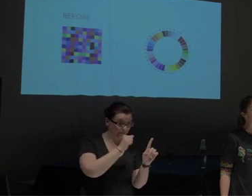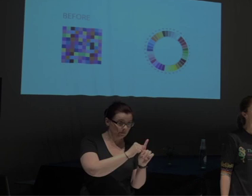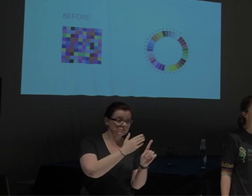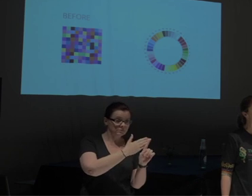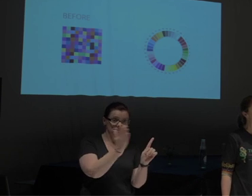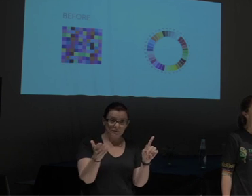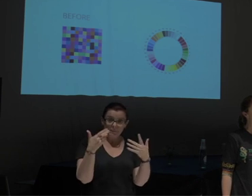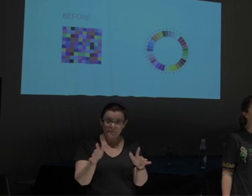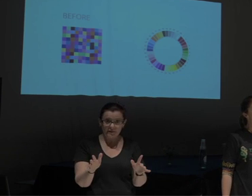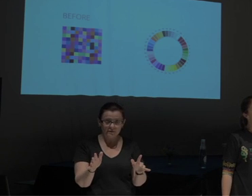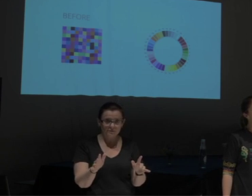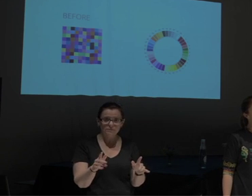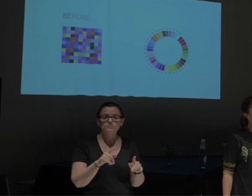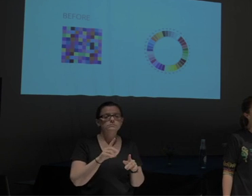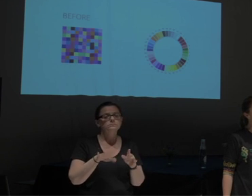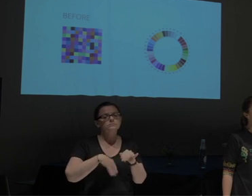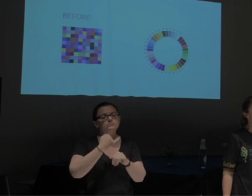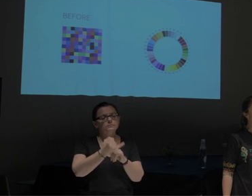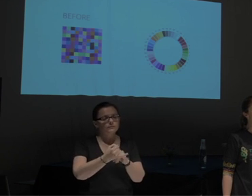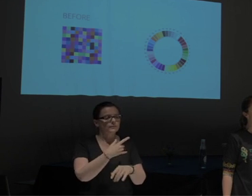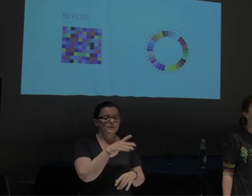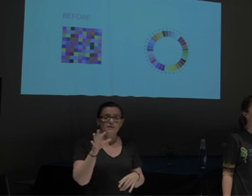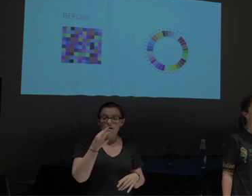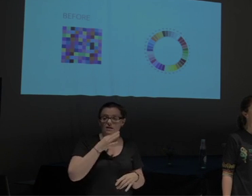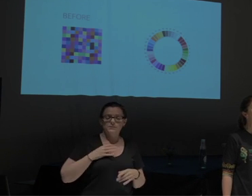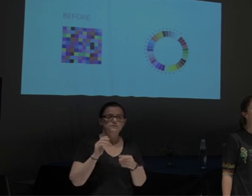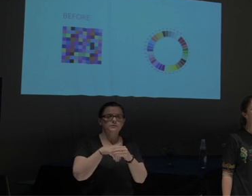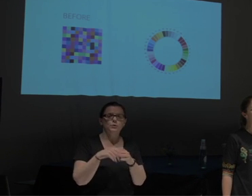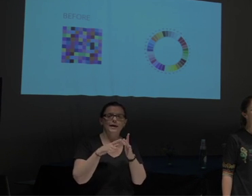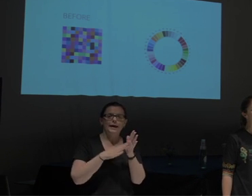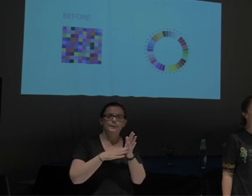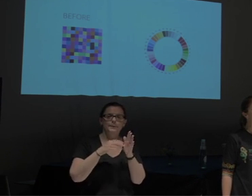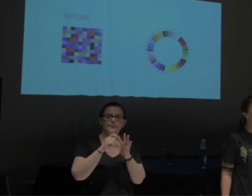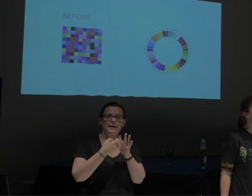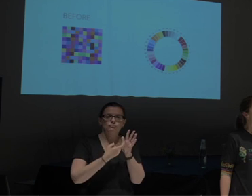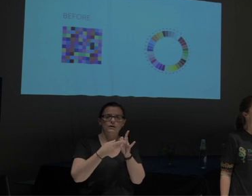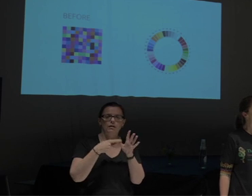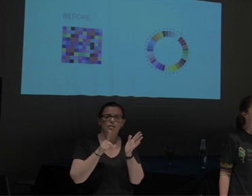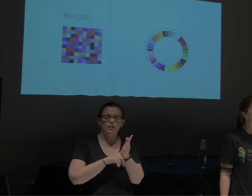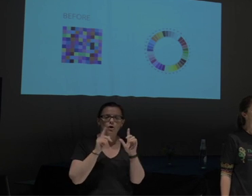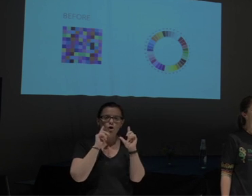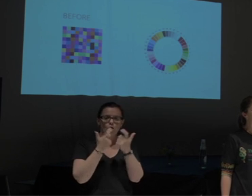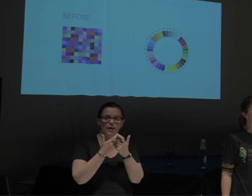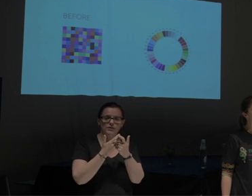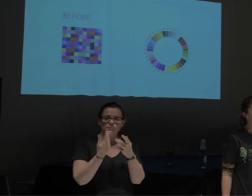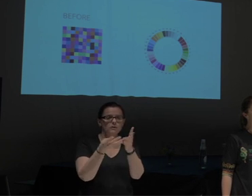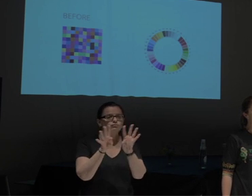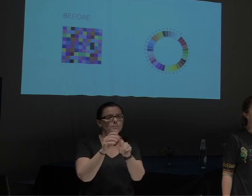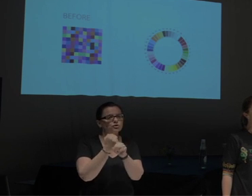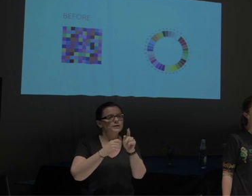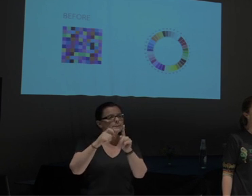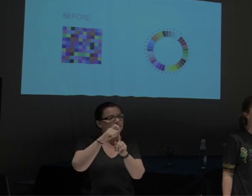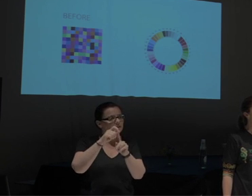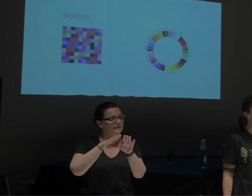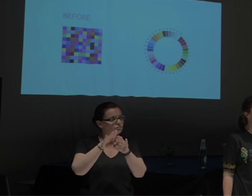being invited to work at Imperial College with a group of trainee GPs to create a